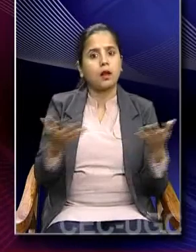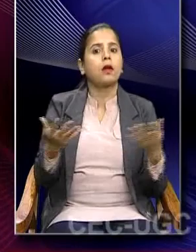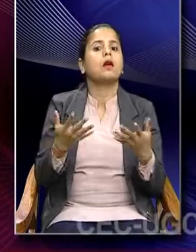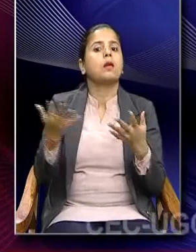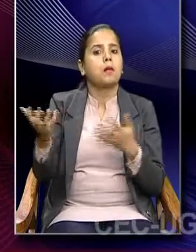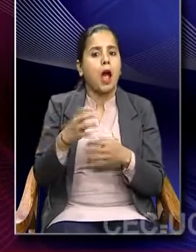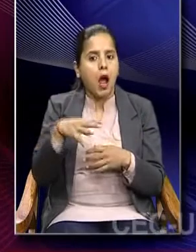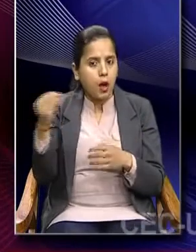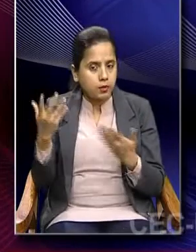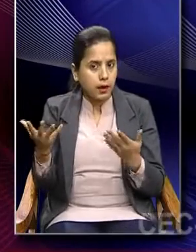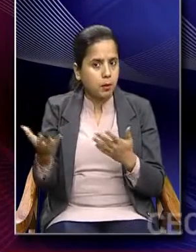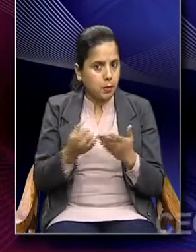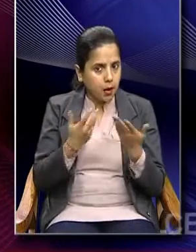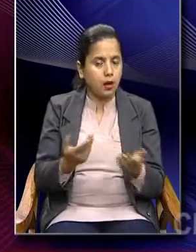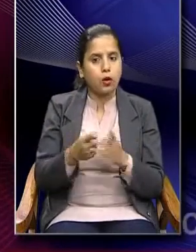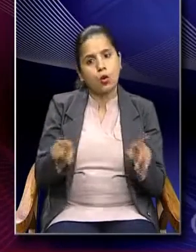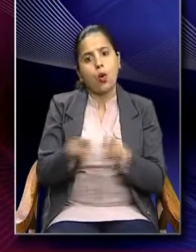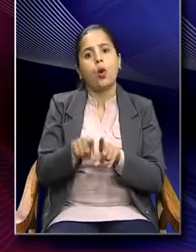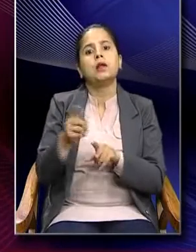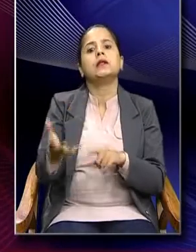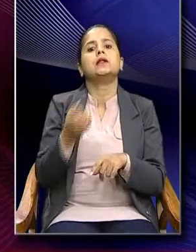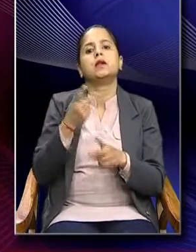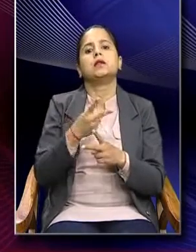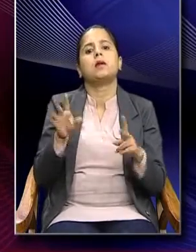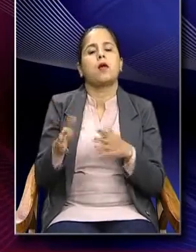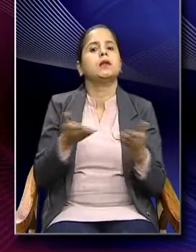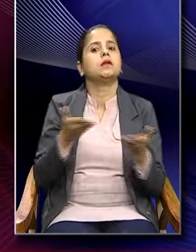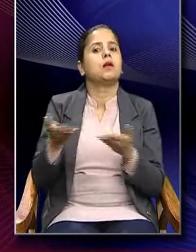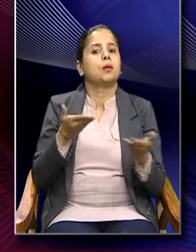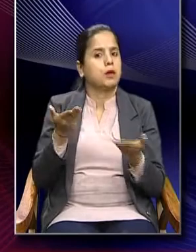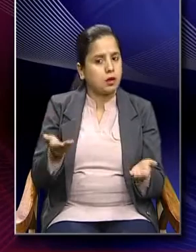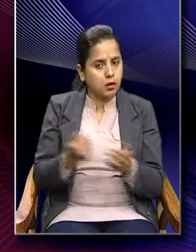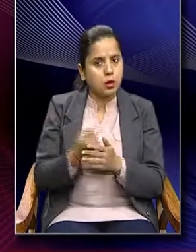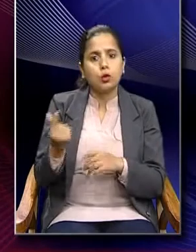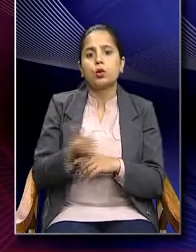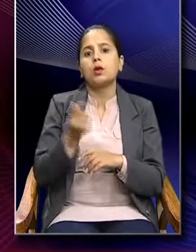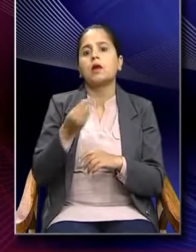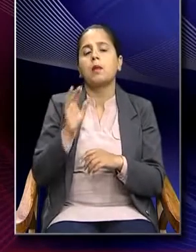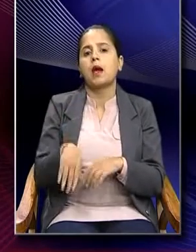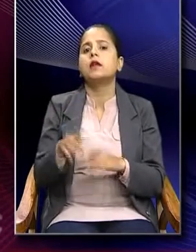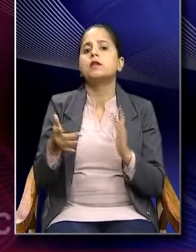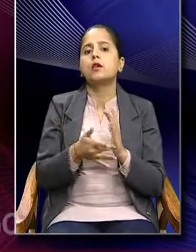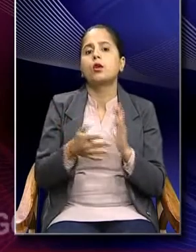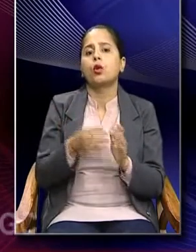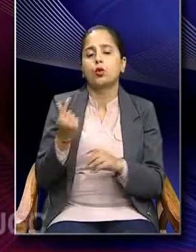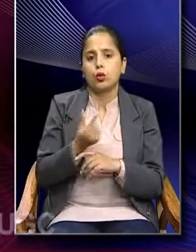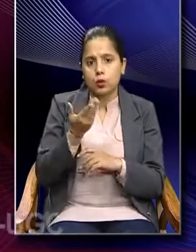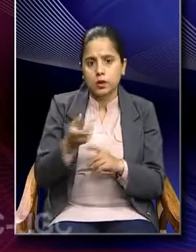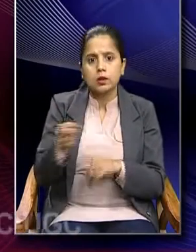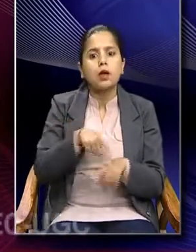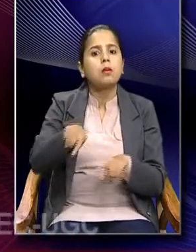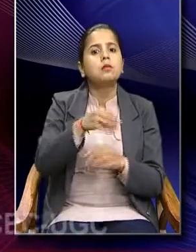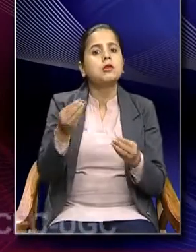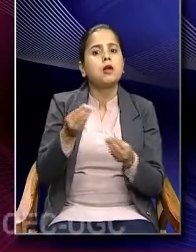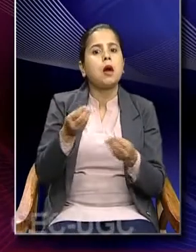goods from outsides, they also receive certain services, they also use certain technologies which are supplied by